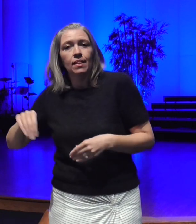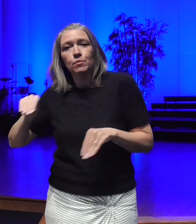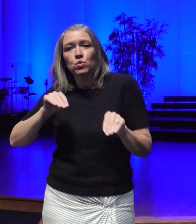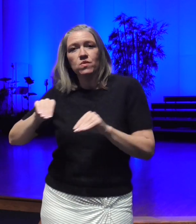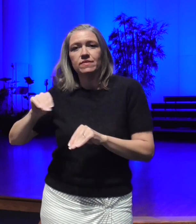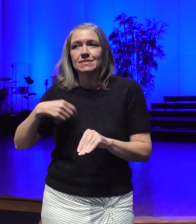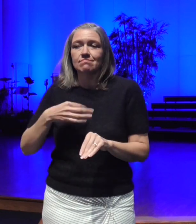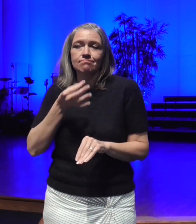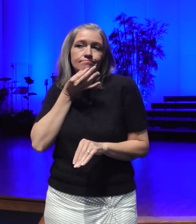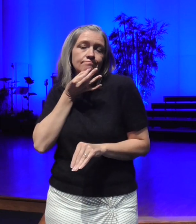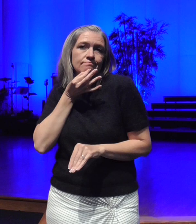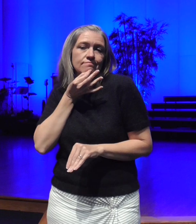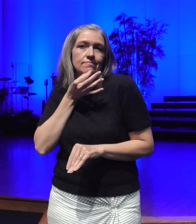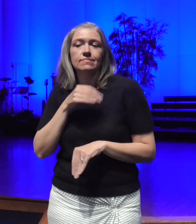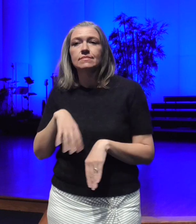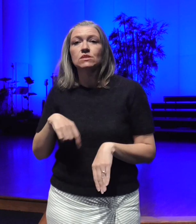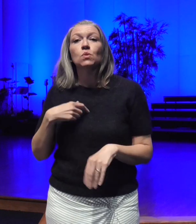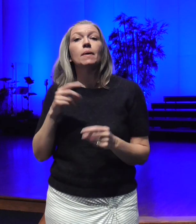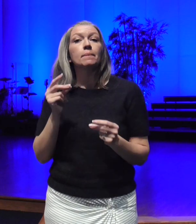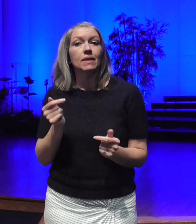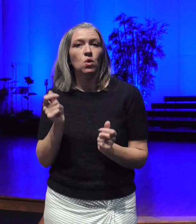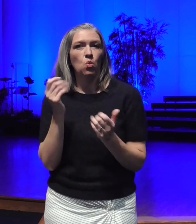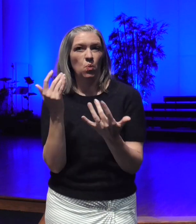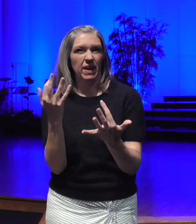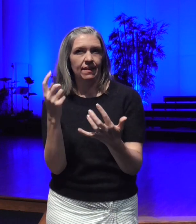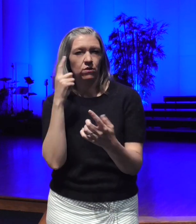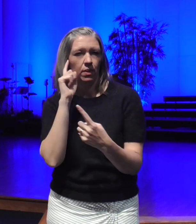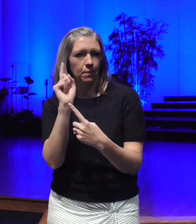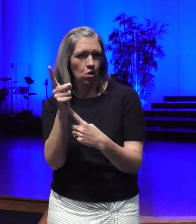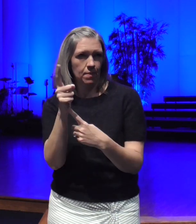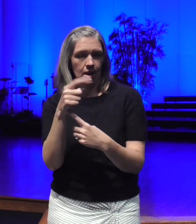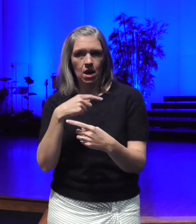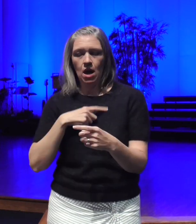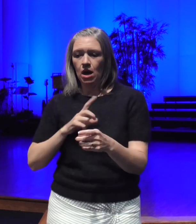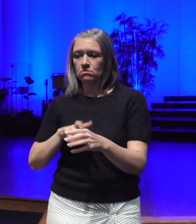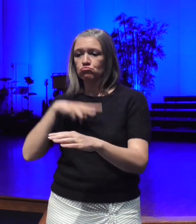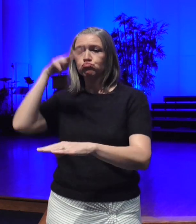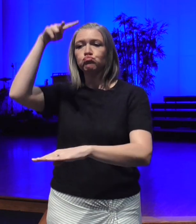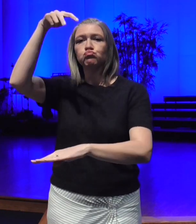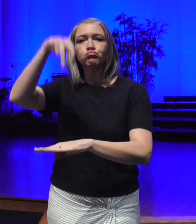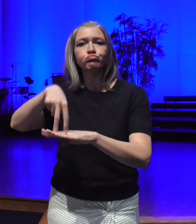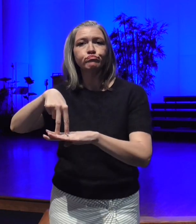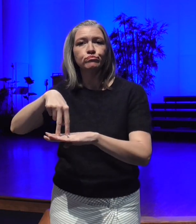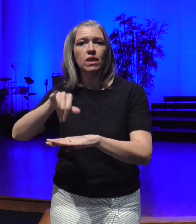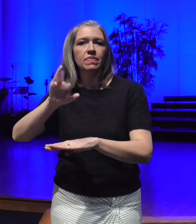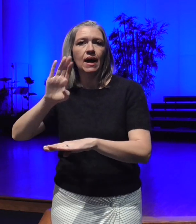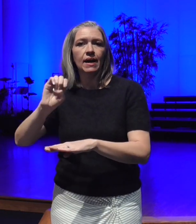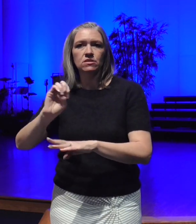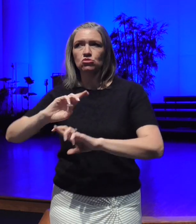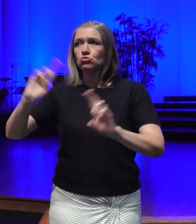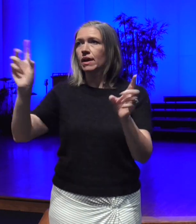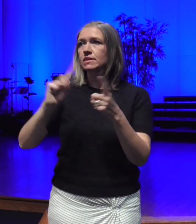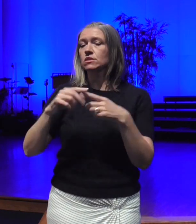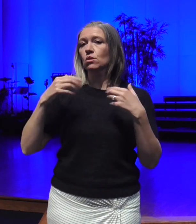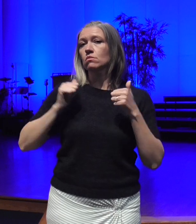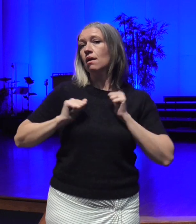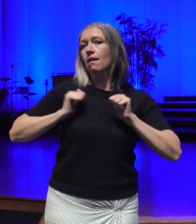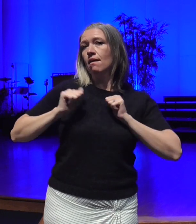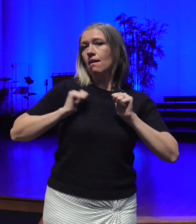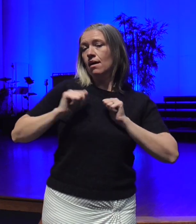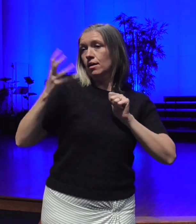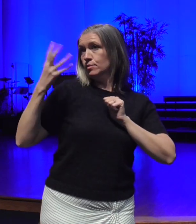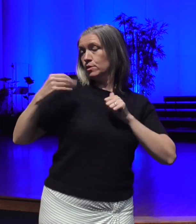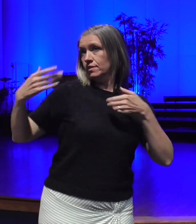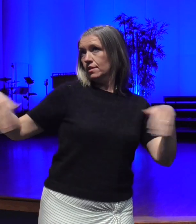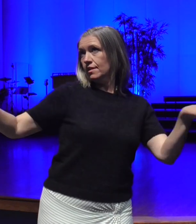so I immediately waited to the right moment, and I jumped out on the ice with this very kind of